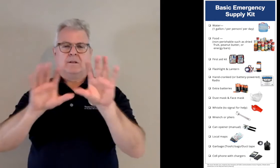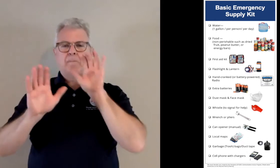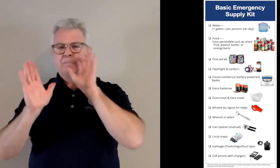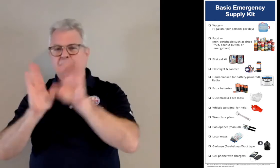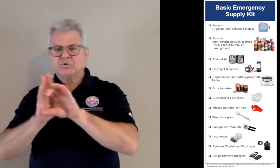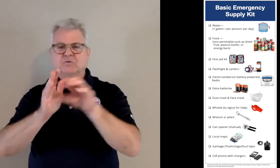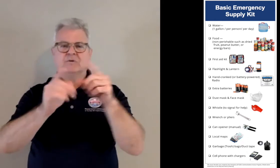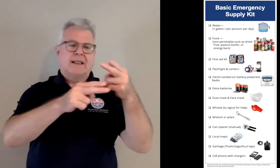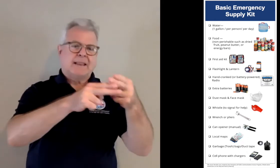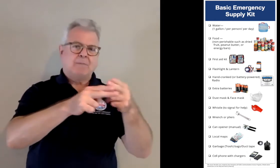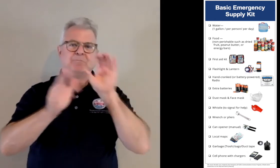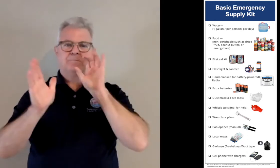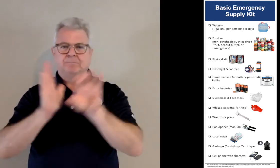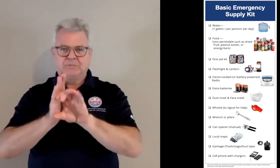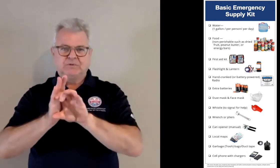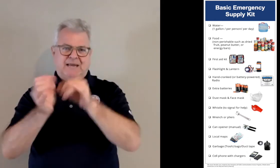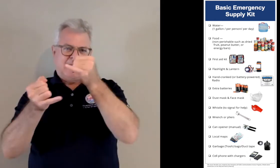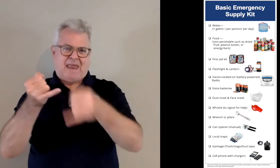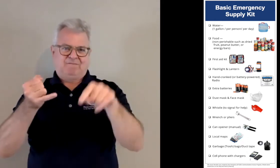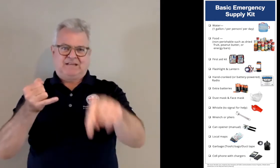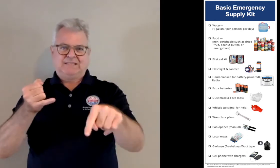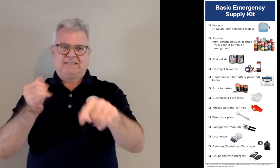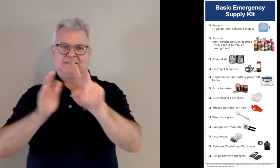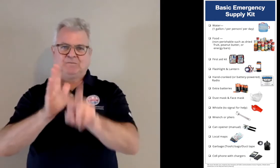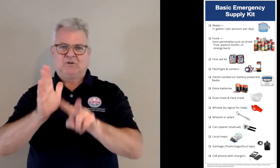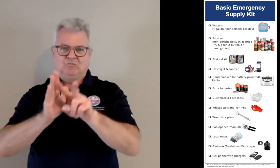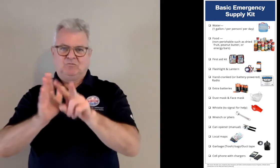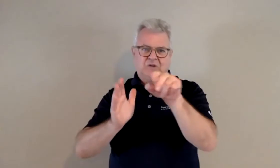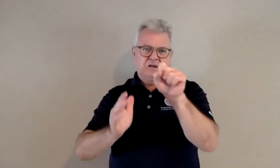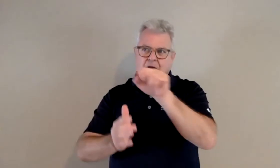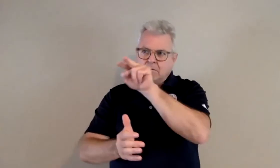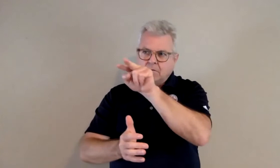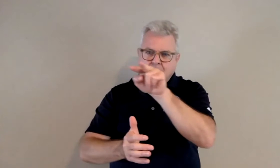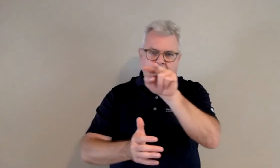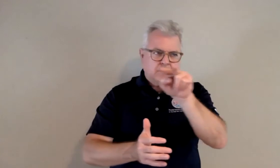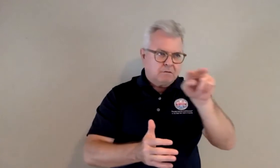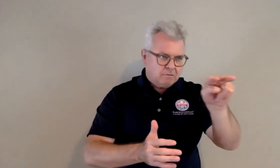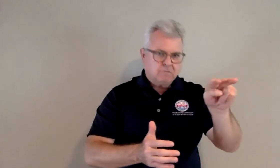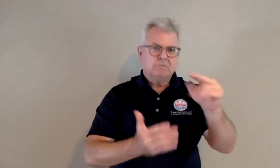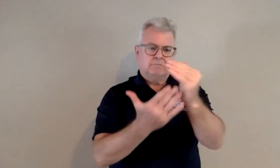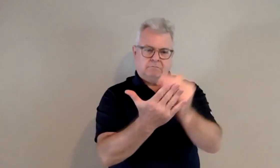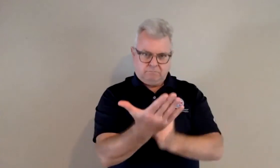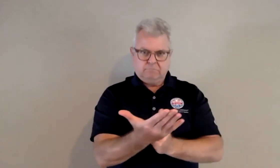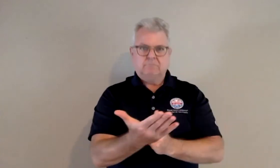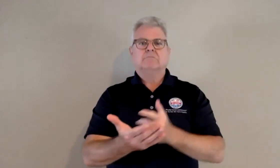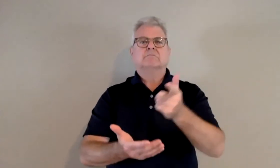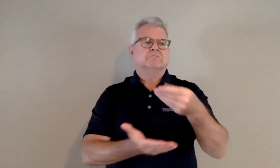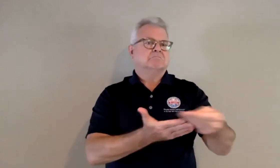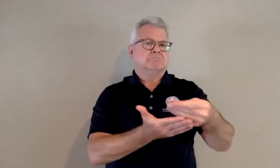form. I'm going to put up some of the pictures here at the end of this video so that you can look through the other